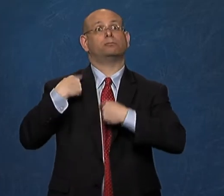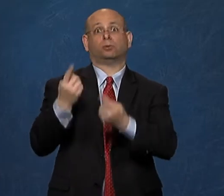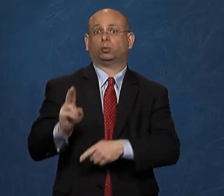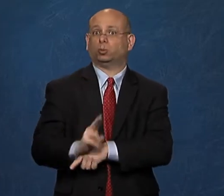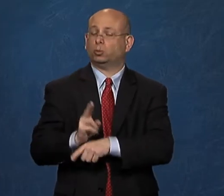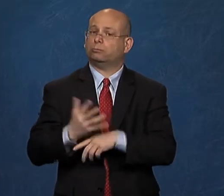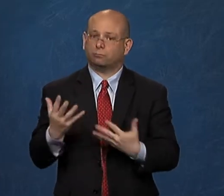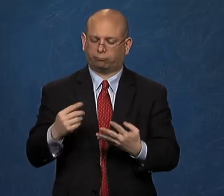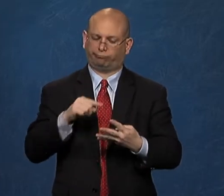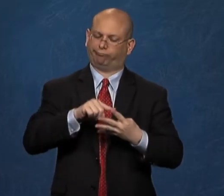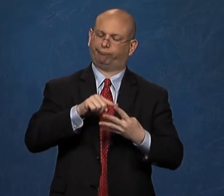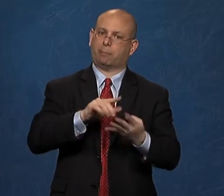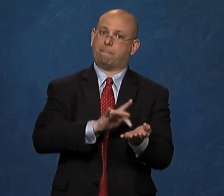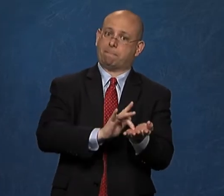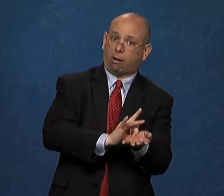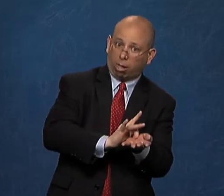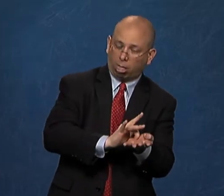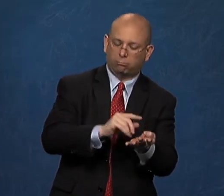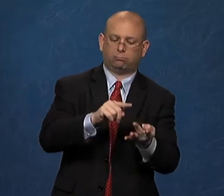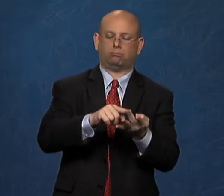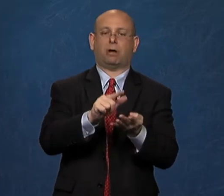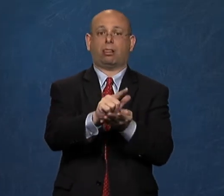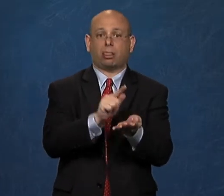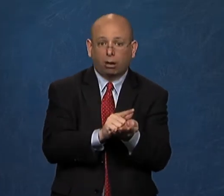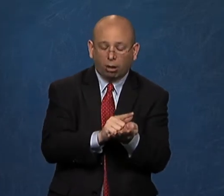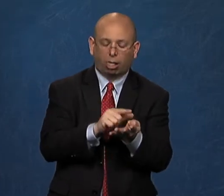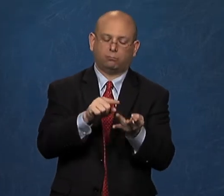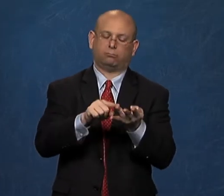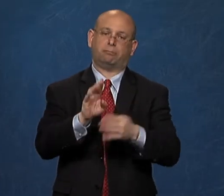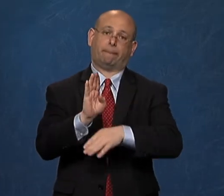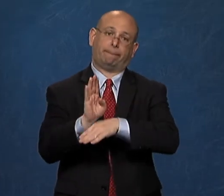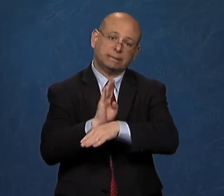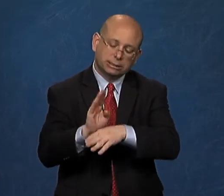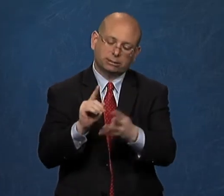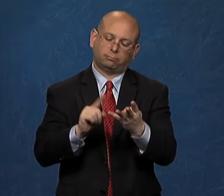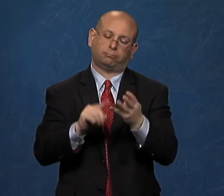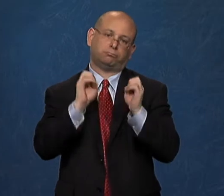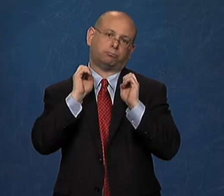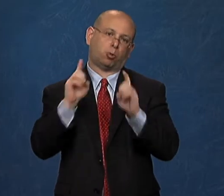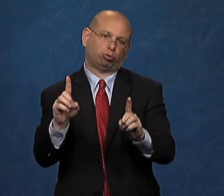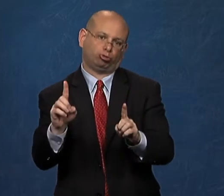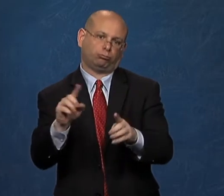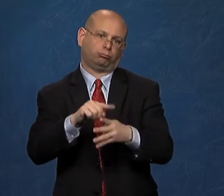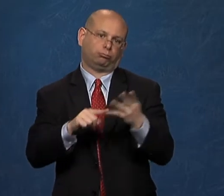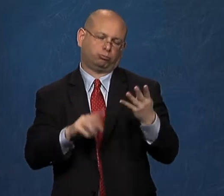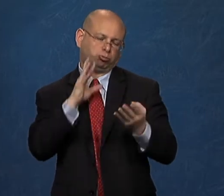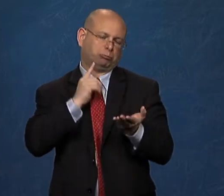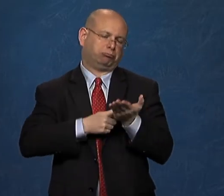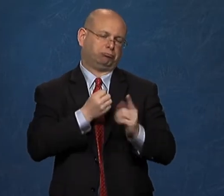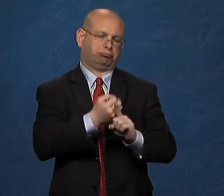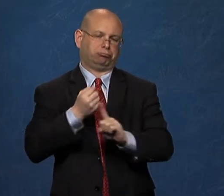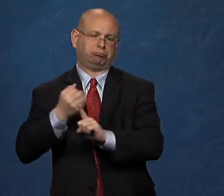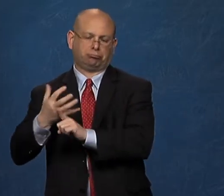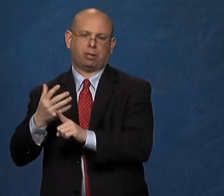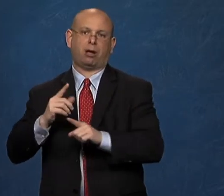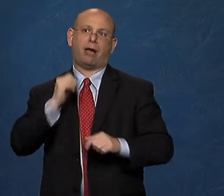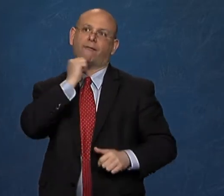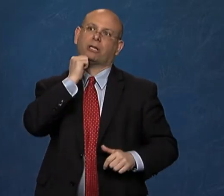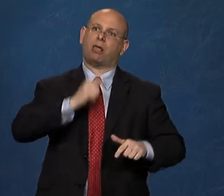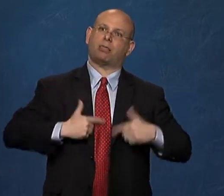VRI services? And typically where VRI services are used, primarily in the medical, legal, business, and educational